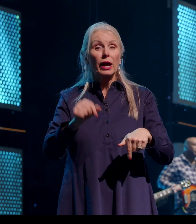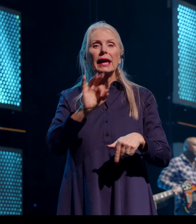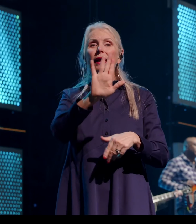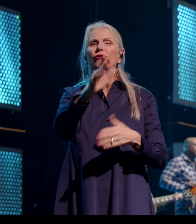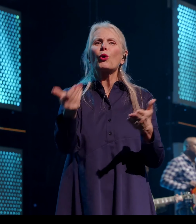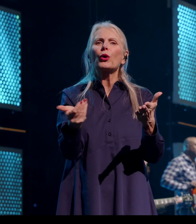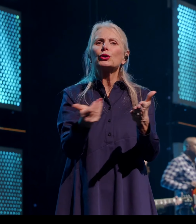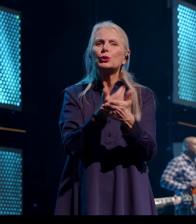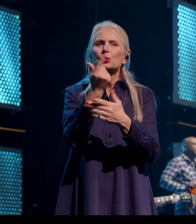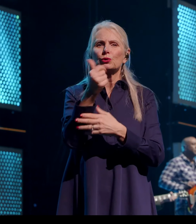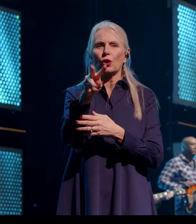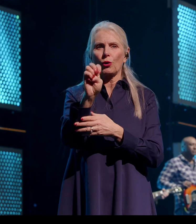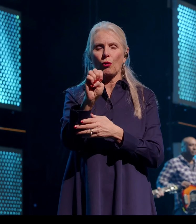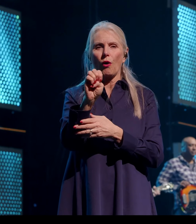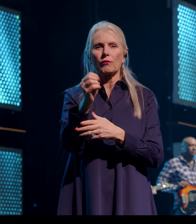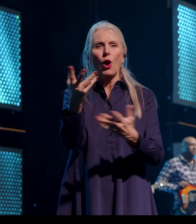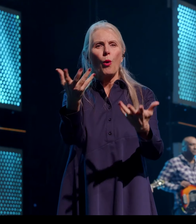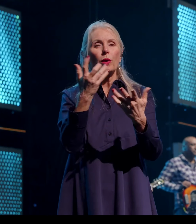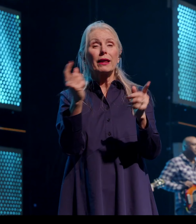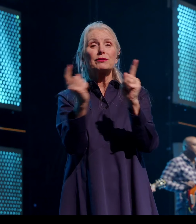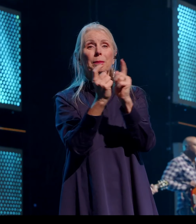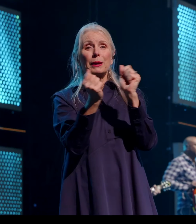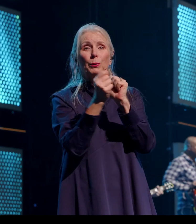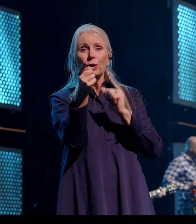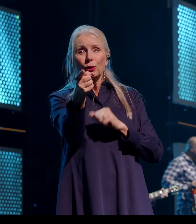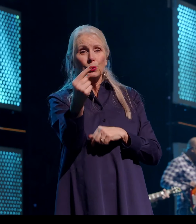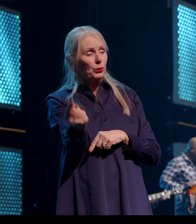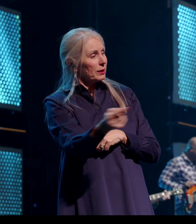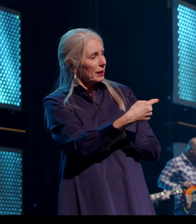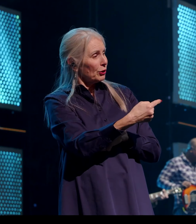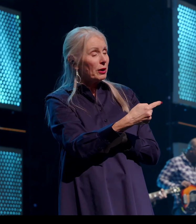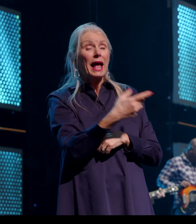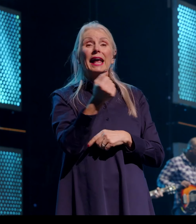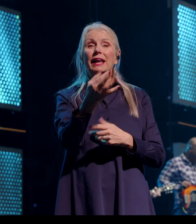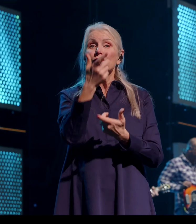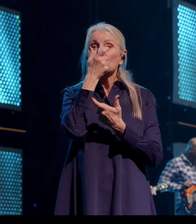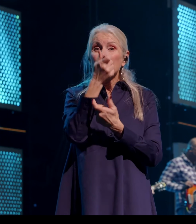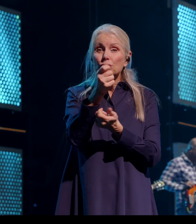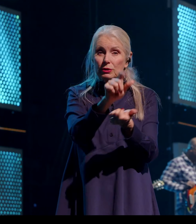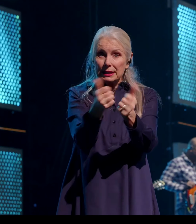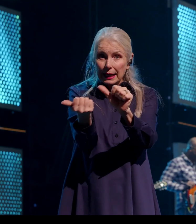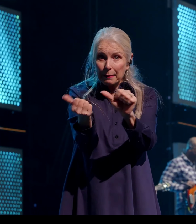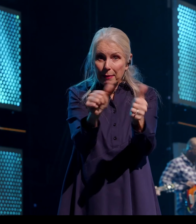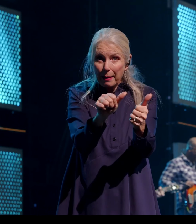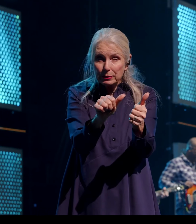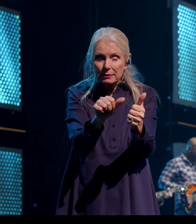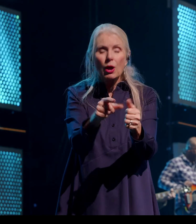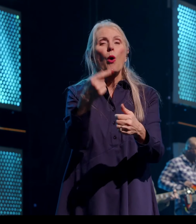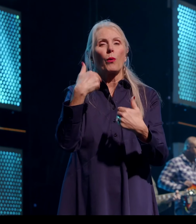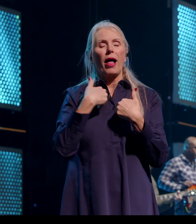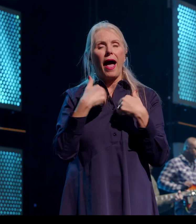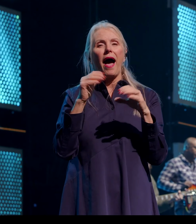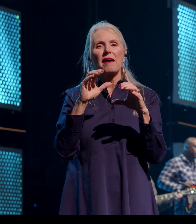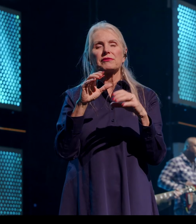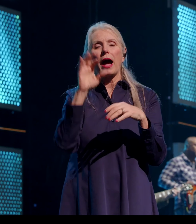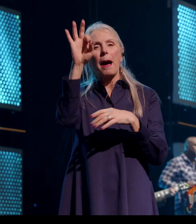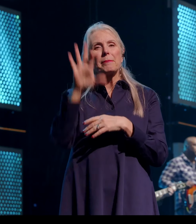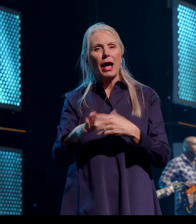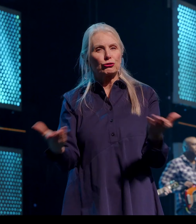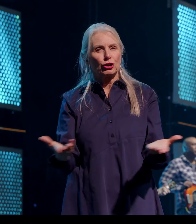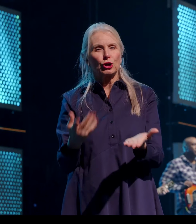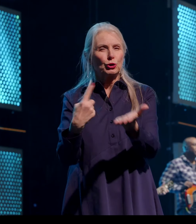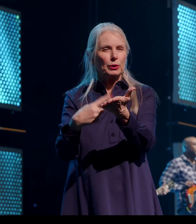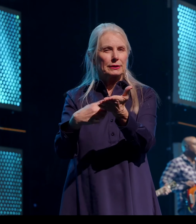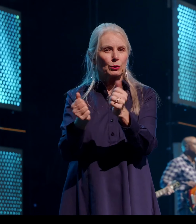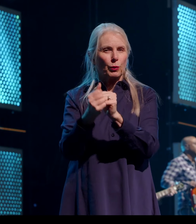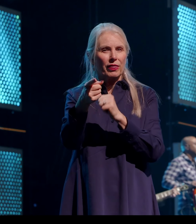new to the Grove tonight, we'd love to see you over here at Guest Central. If you are interested in baptism as well, we're going to have a pastor right up here that you can speak